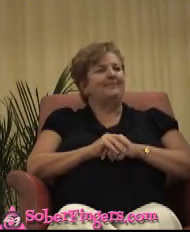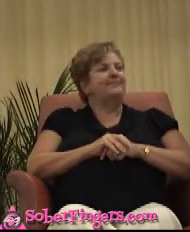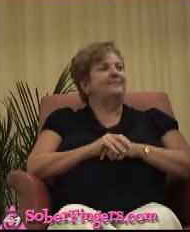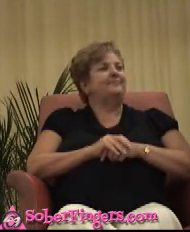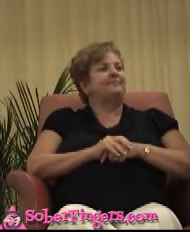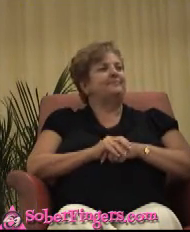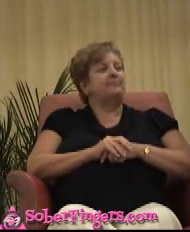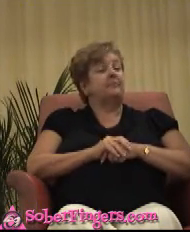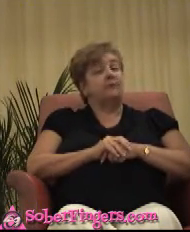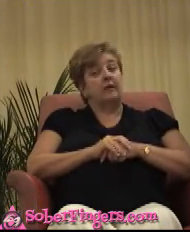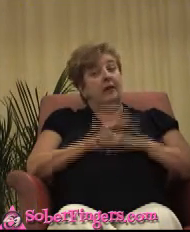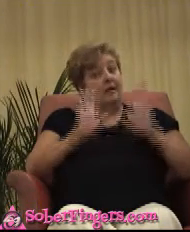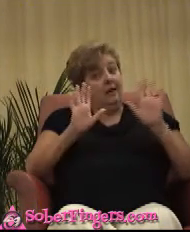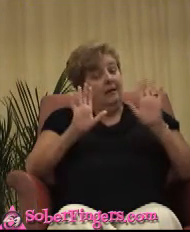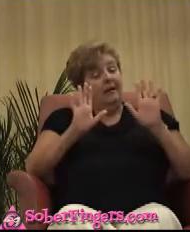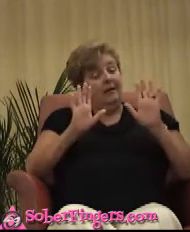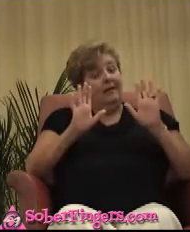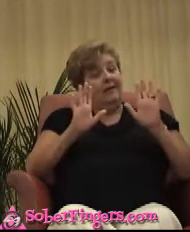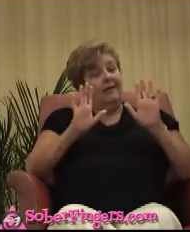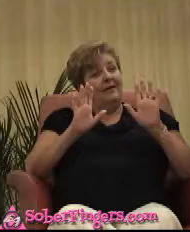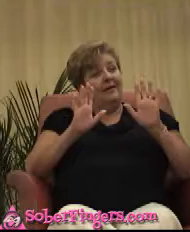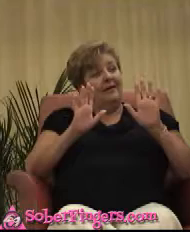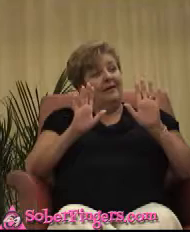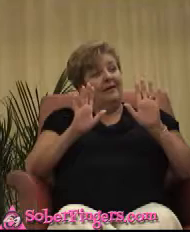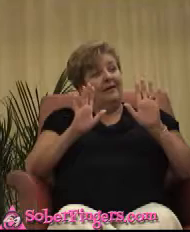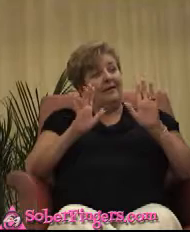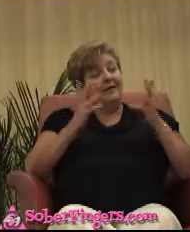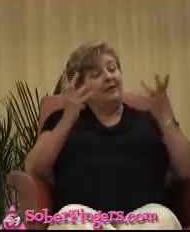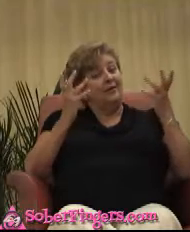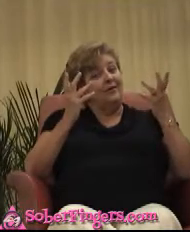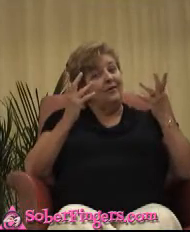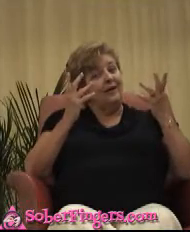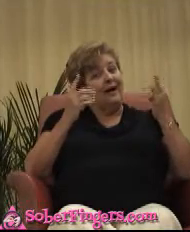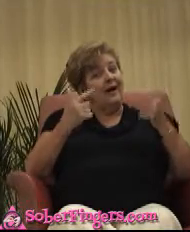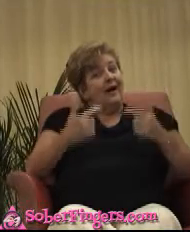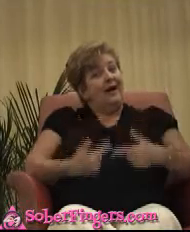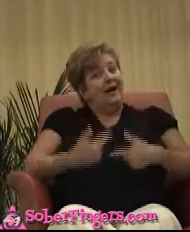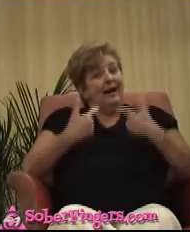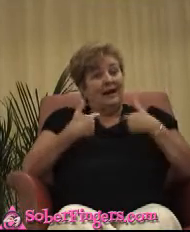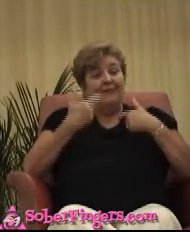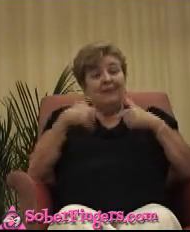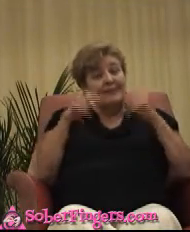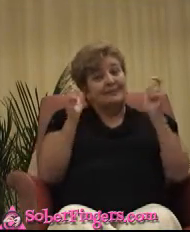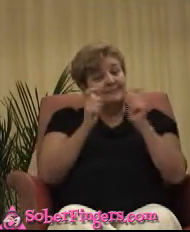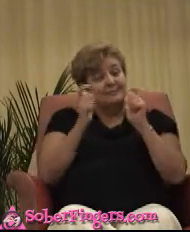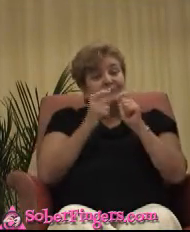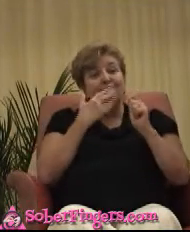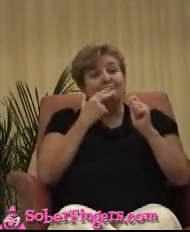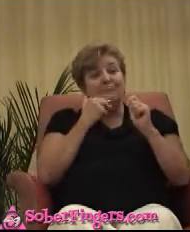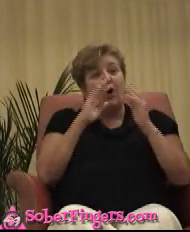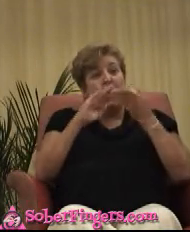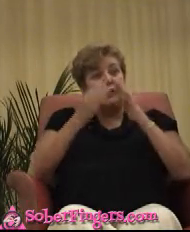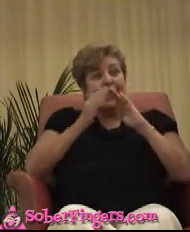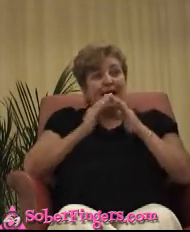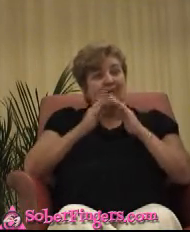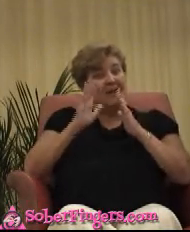I can tell you, living in Billings, Montana, in the midst of all those cowboy bars, it's not a good time for that to kick in.